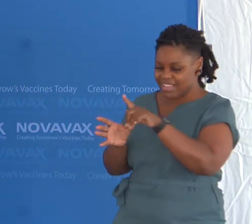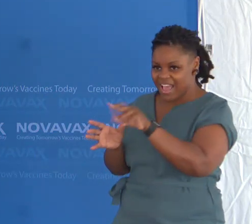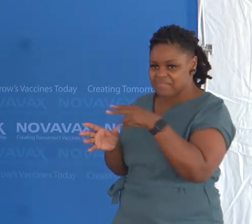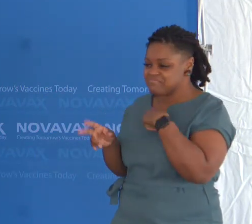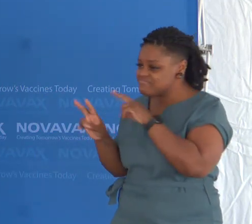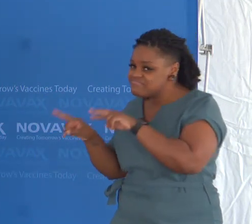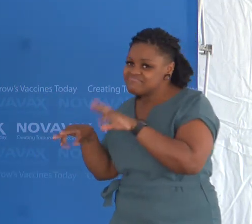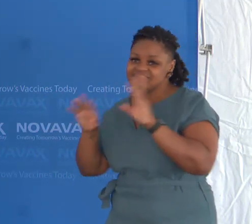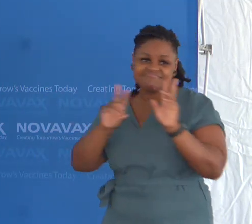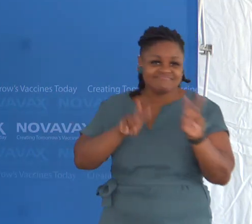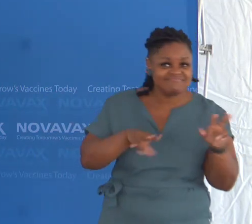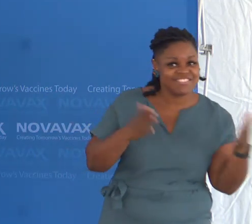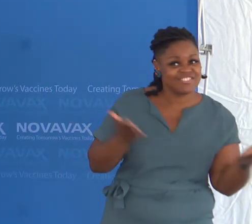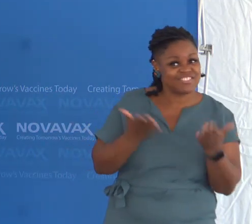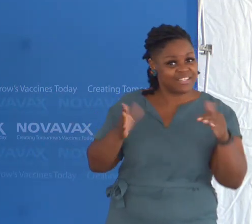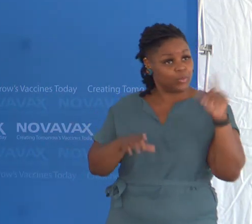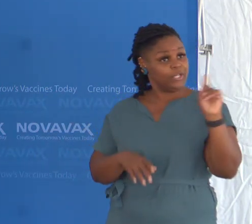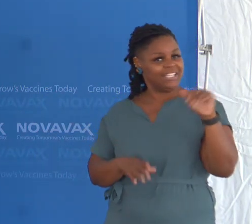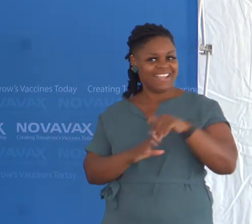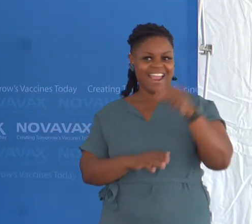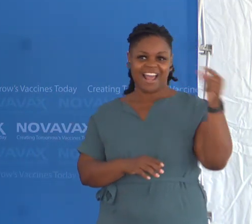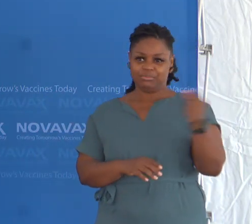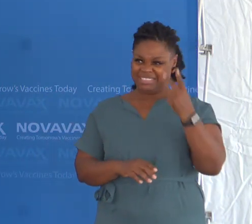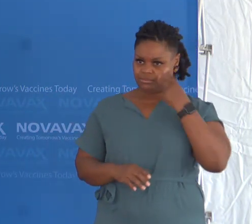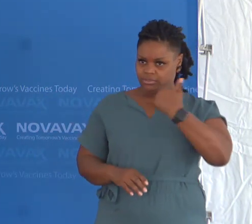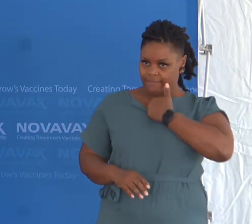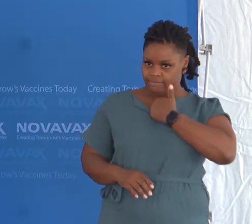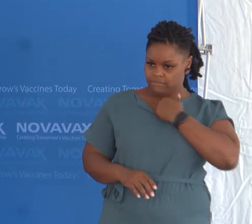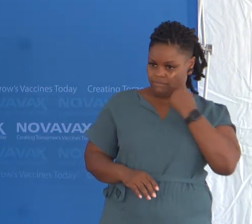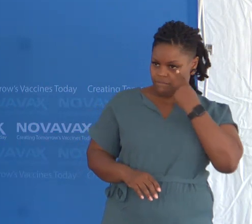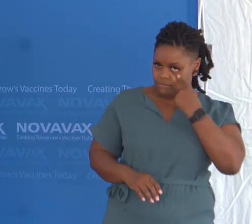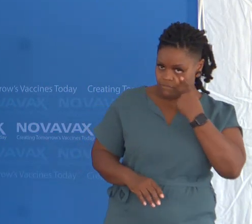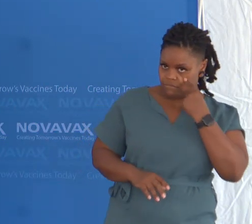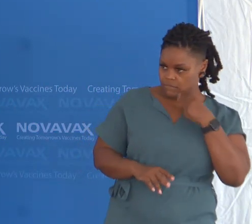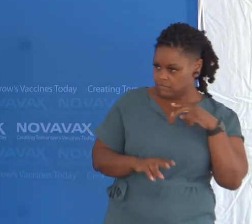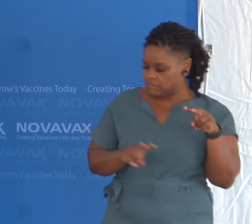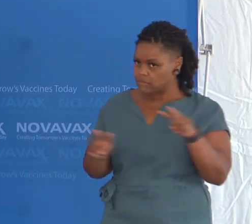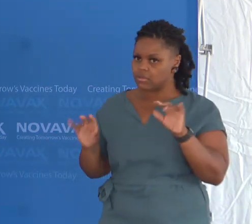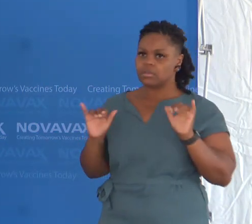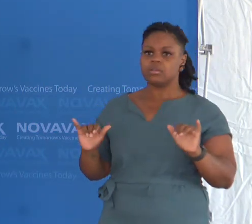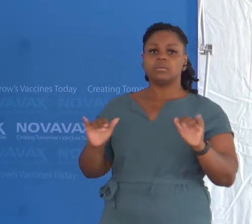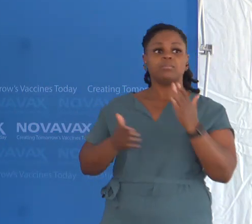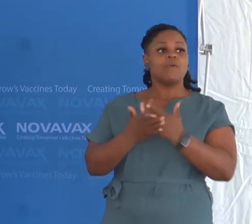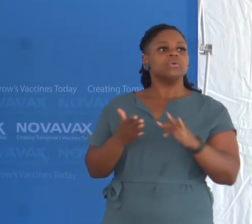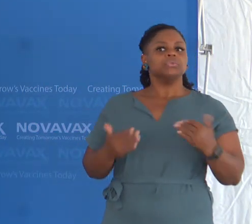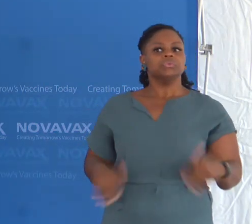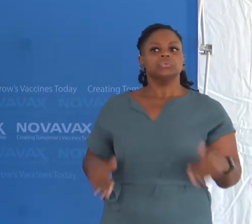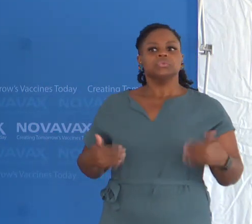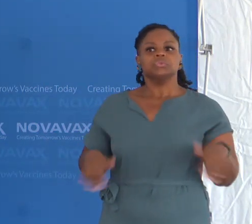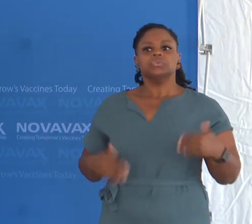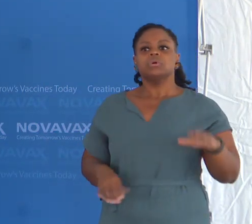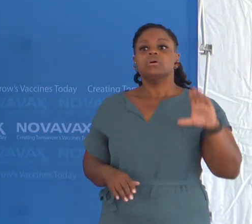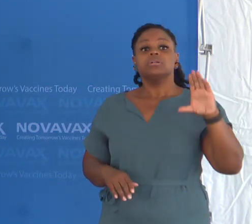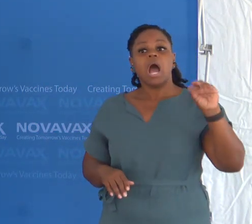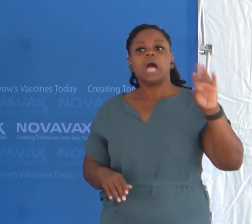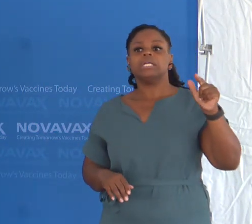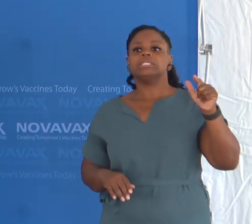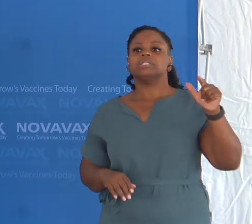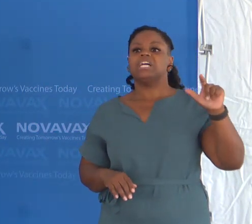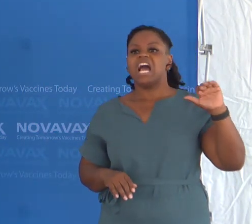see firsthand some of the incredible cutting-edge research that's being done here at